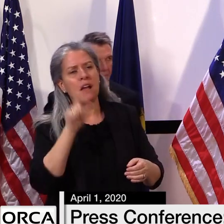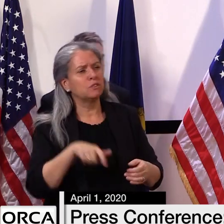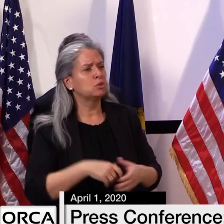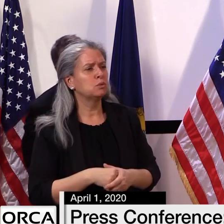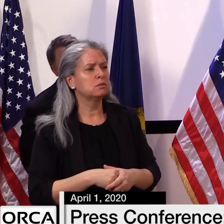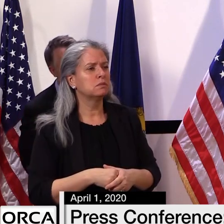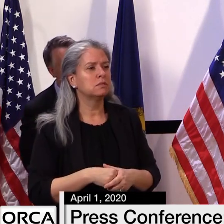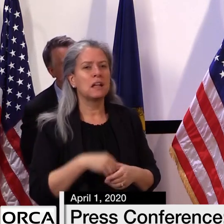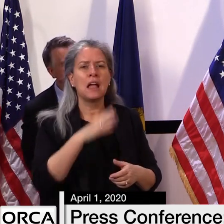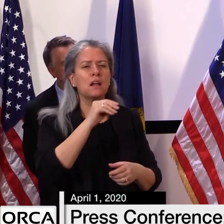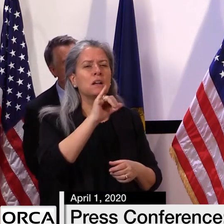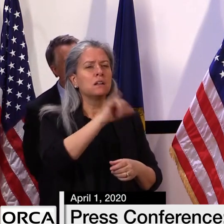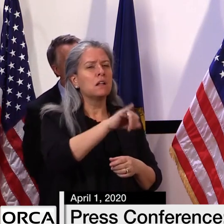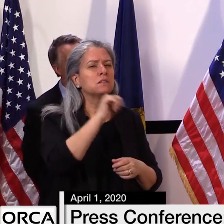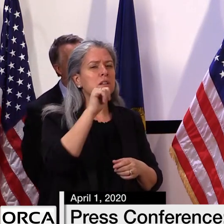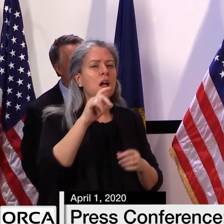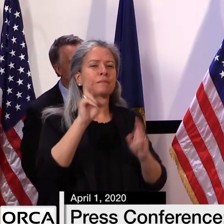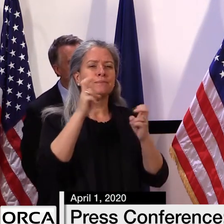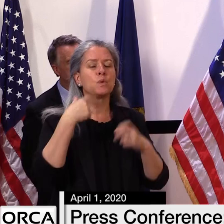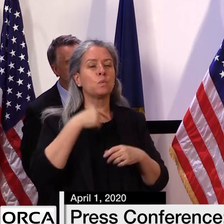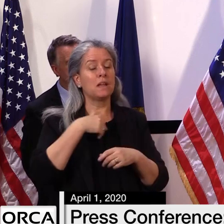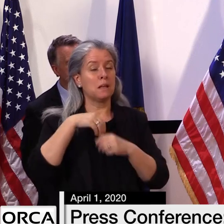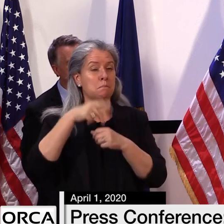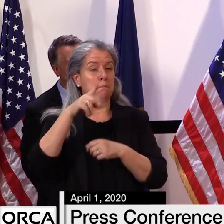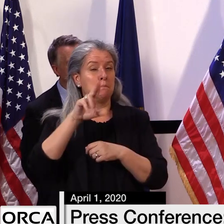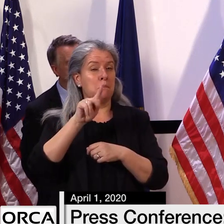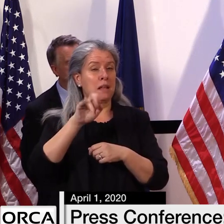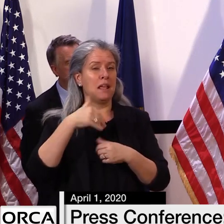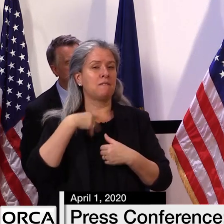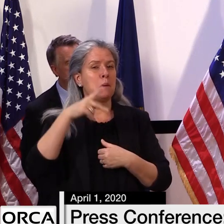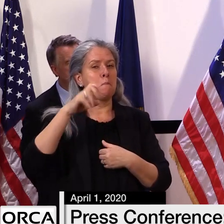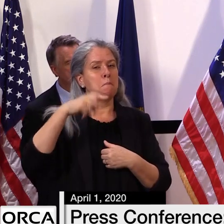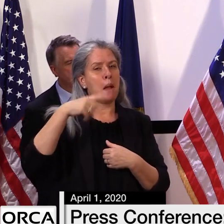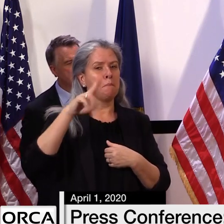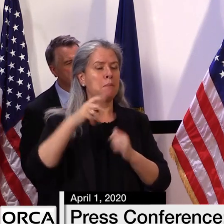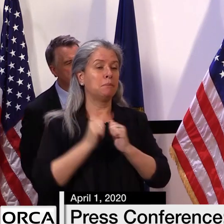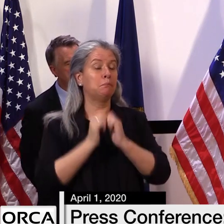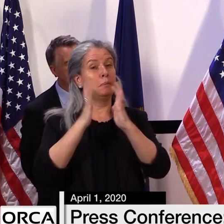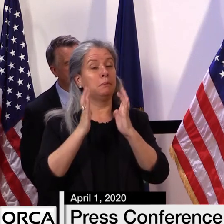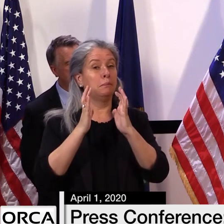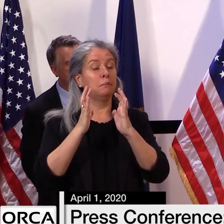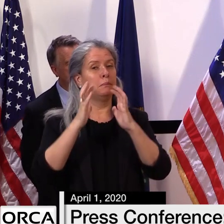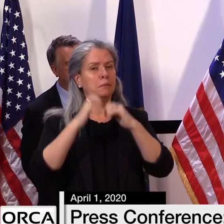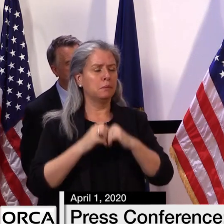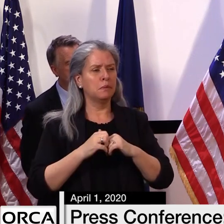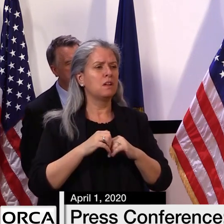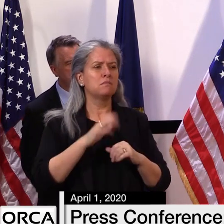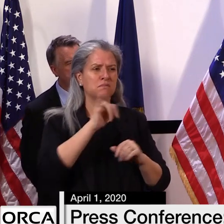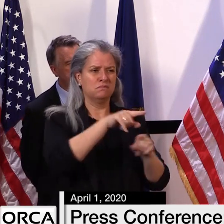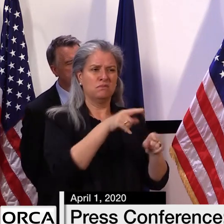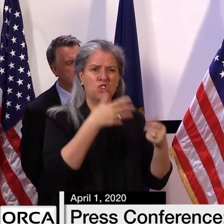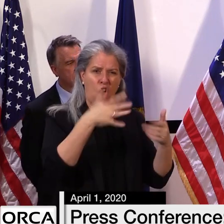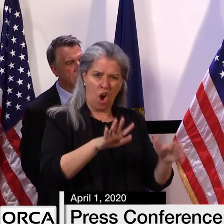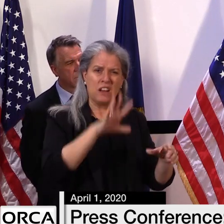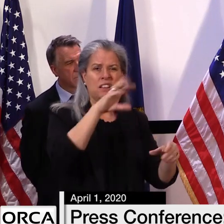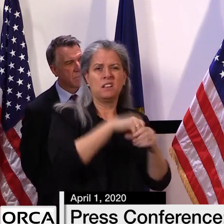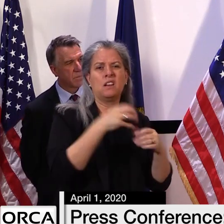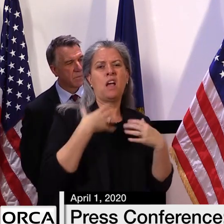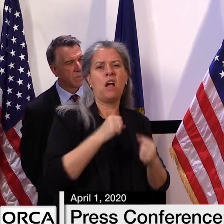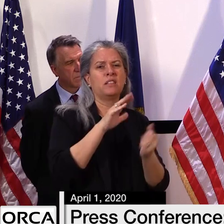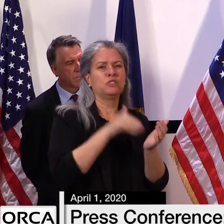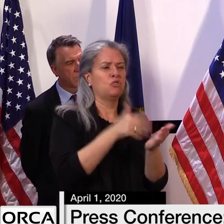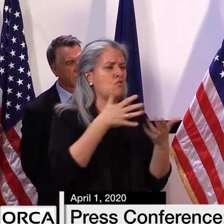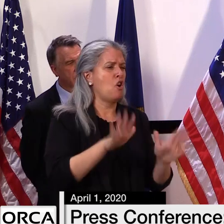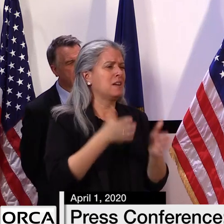not one of the pop-up sites like we're doing down in Putney. The site is actually part of a federally qualified health center that